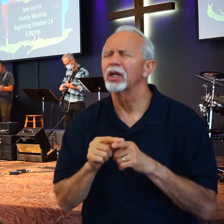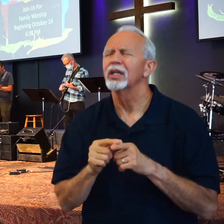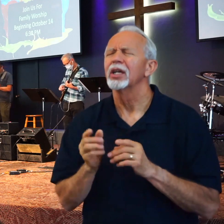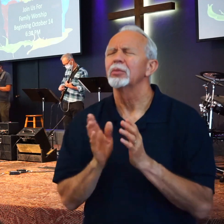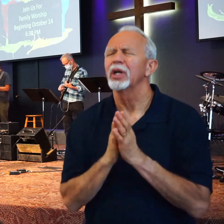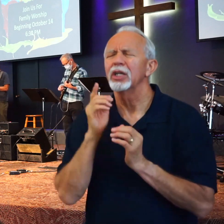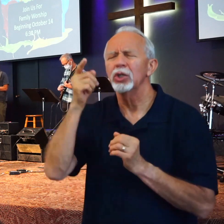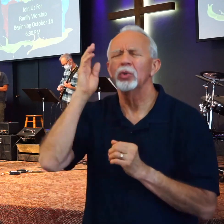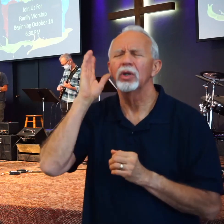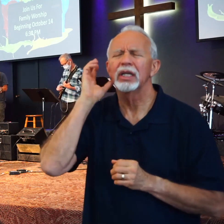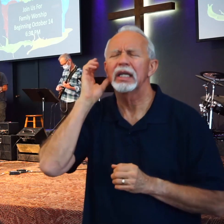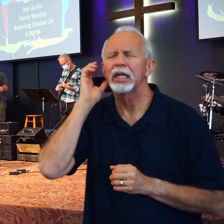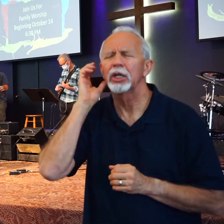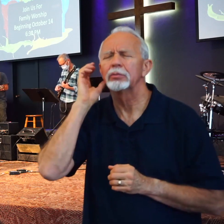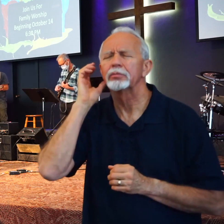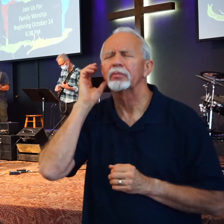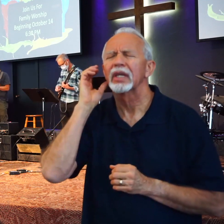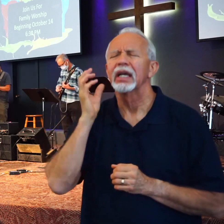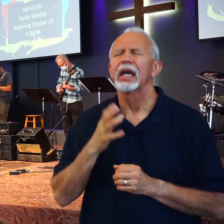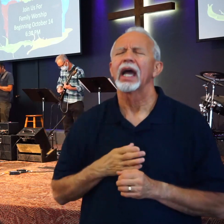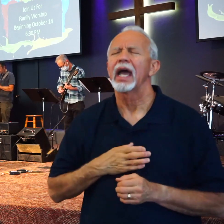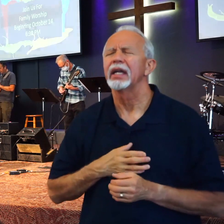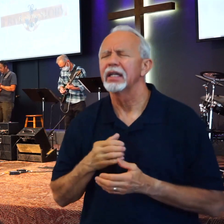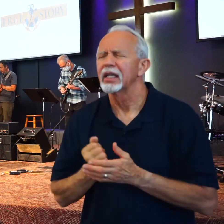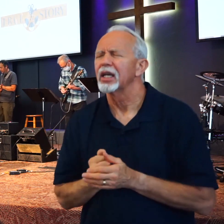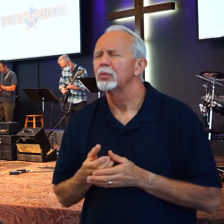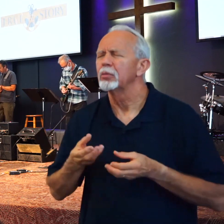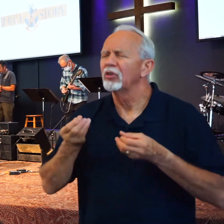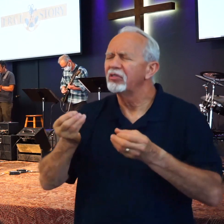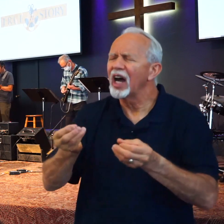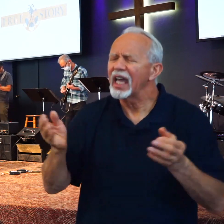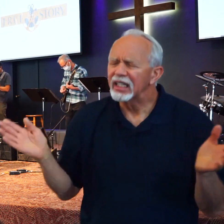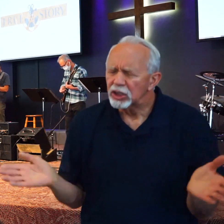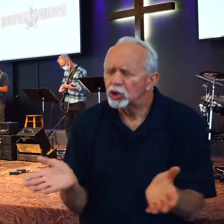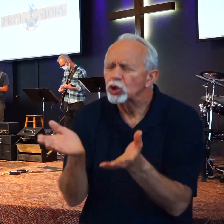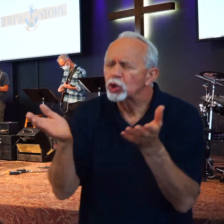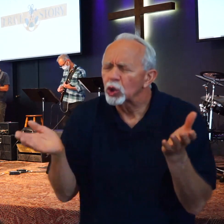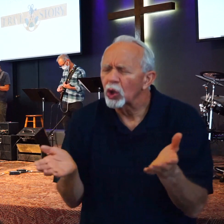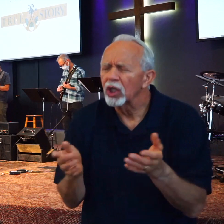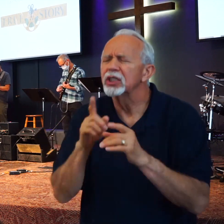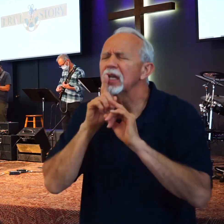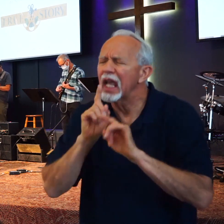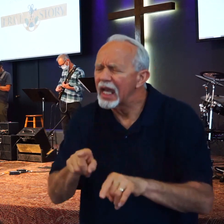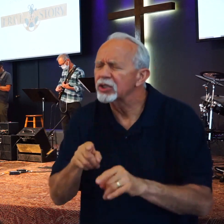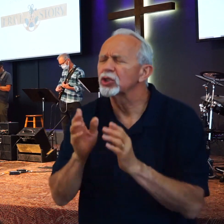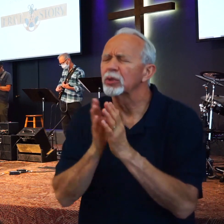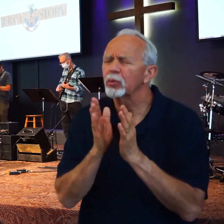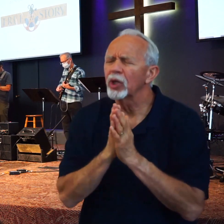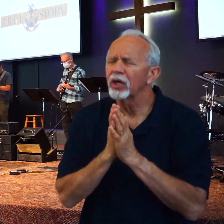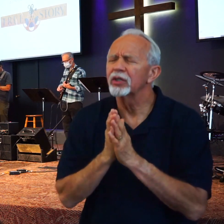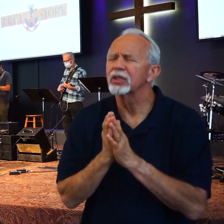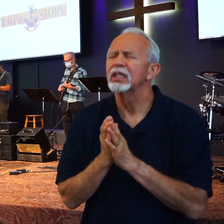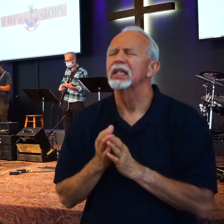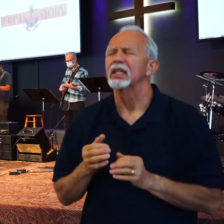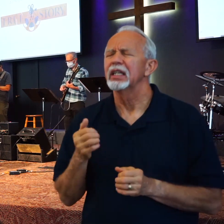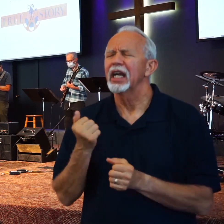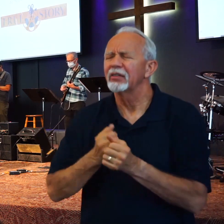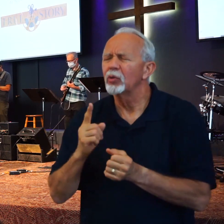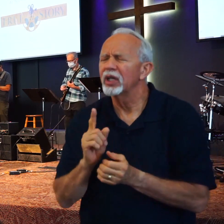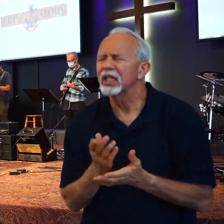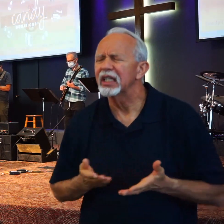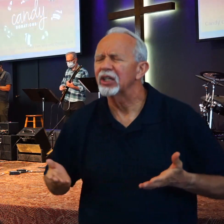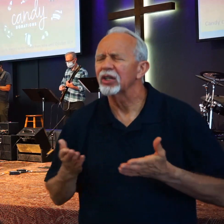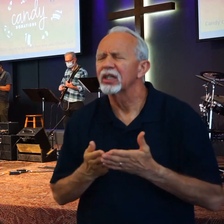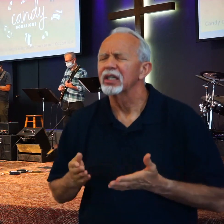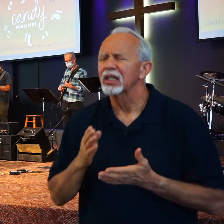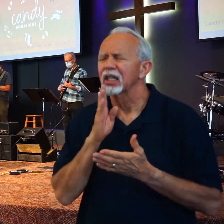hear and help provide for and encourage and answer the prayers of everybody here, whatever they might be.